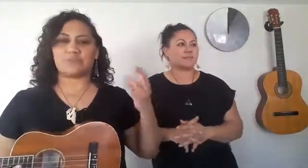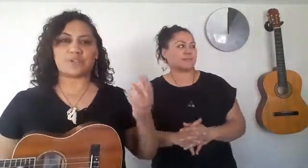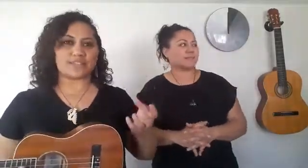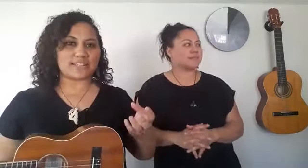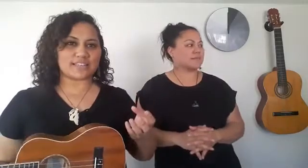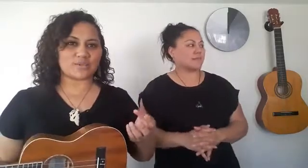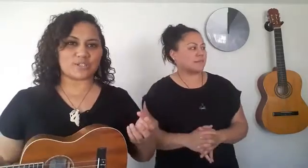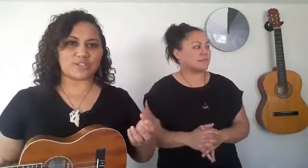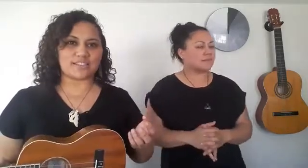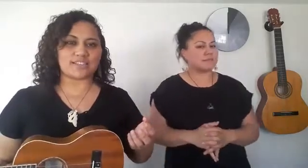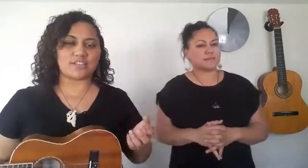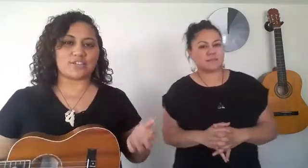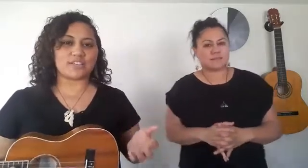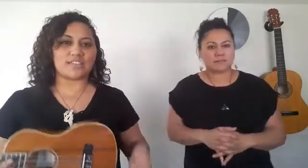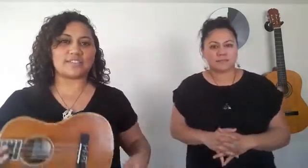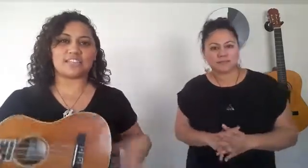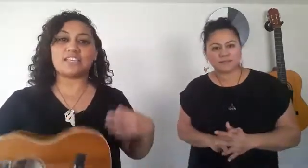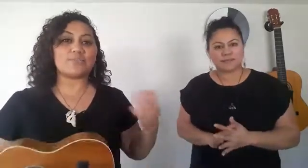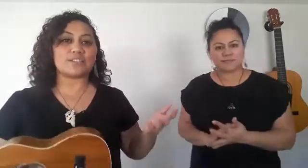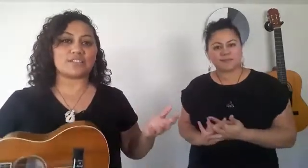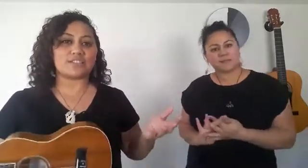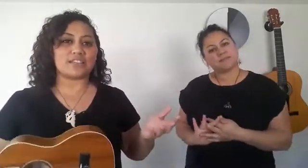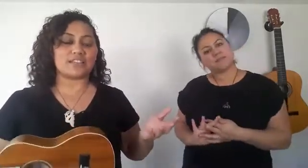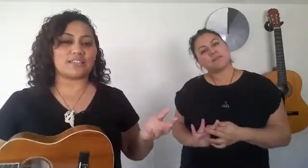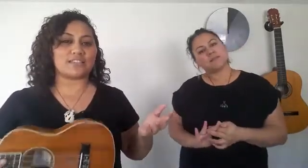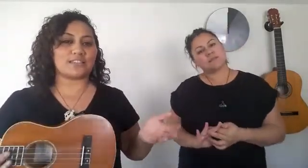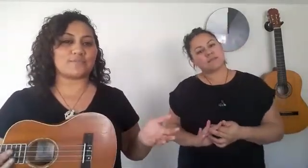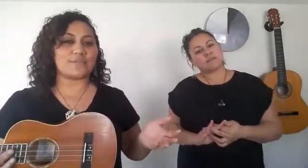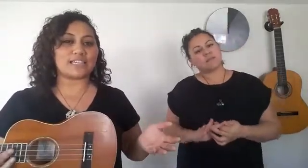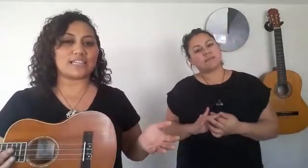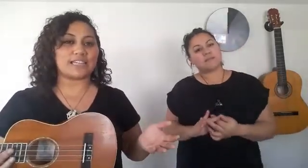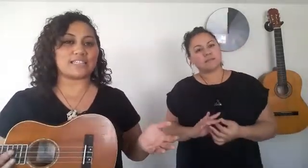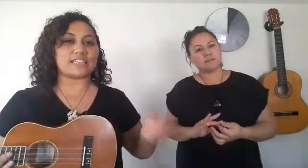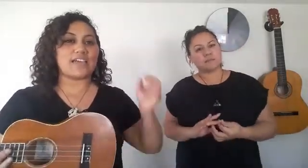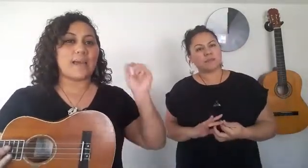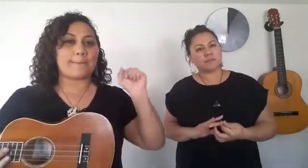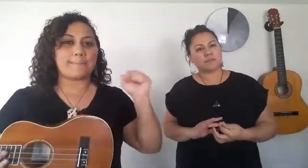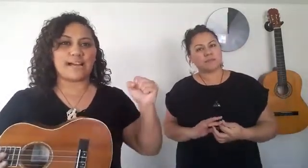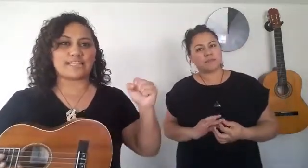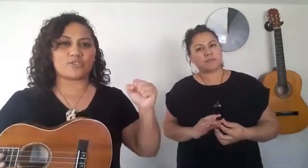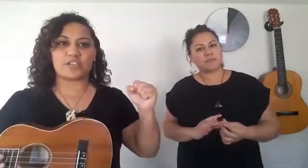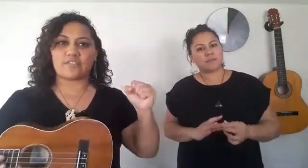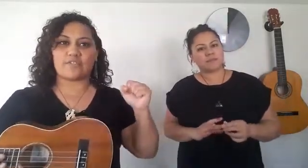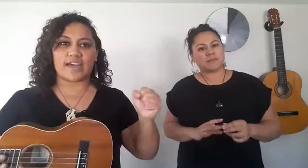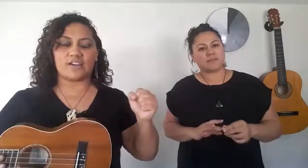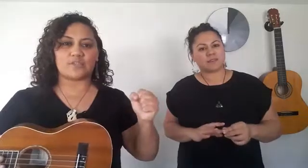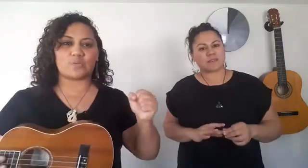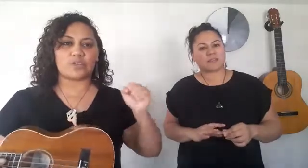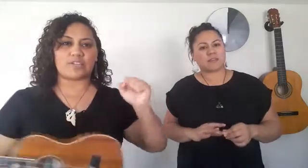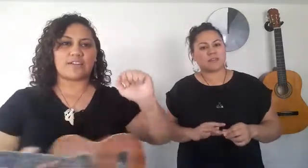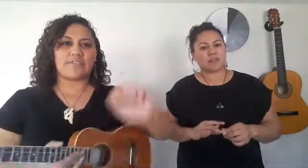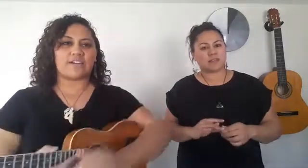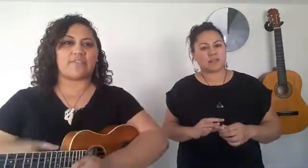important things when you guys are learning, if anybody's learning Te Reo Māori, is mastering the vowels. What are our 5